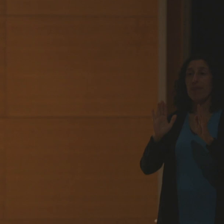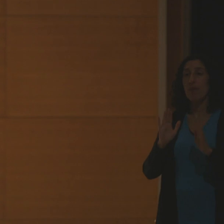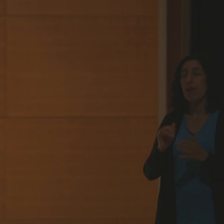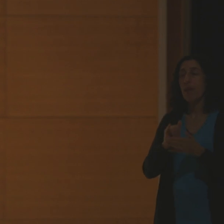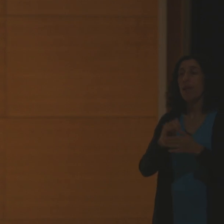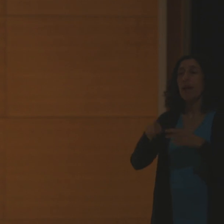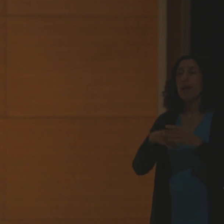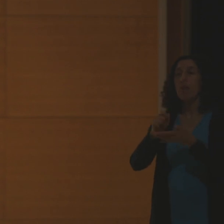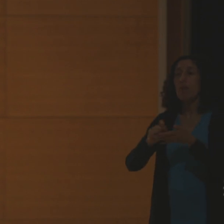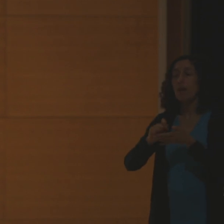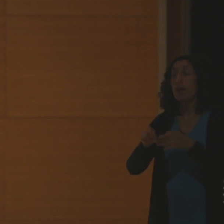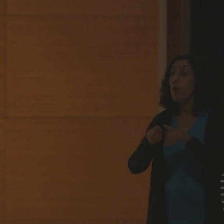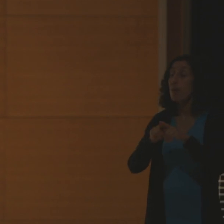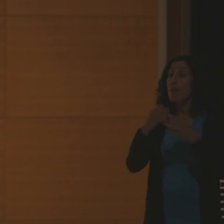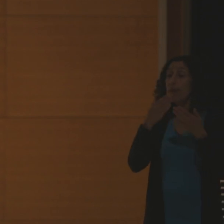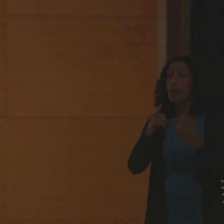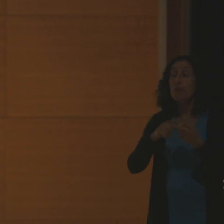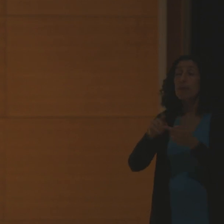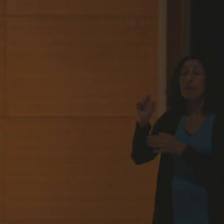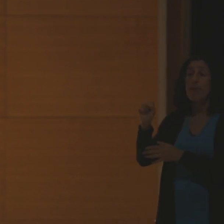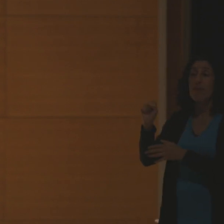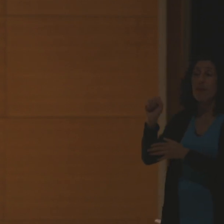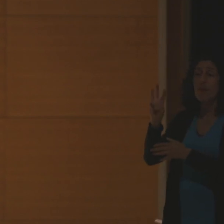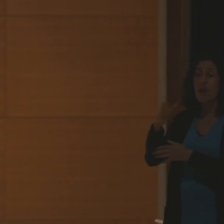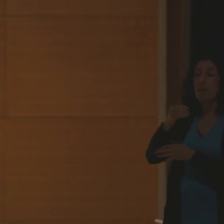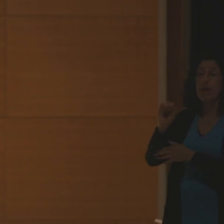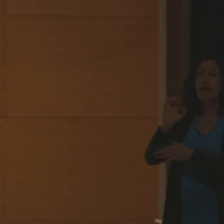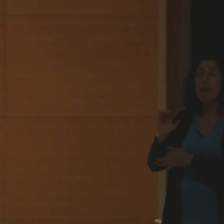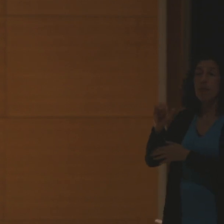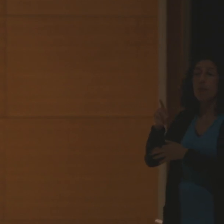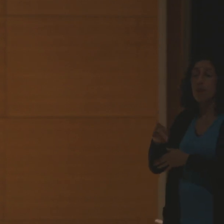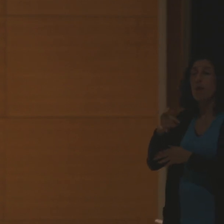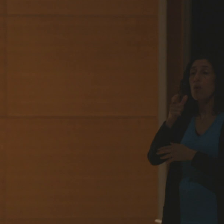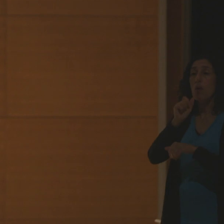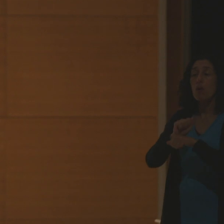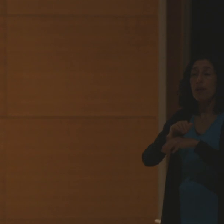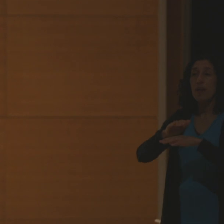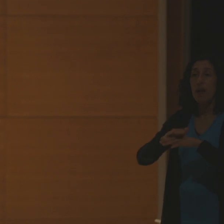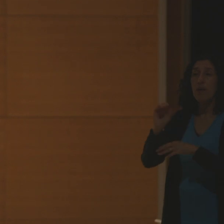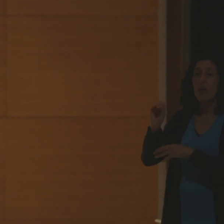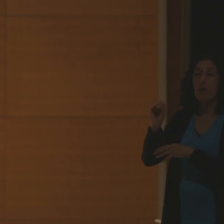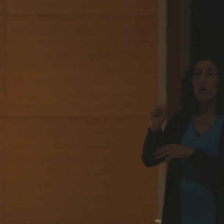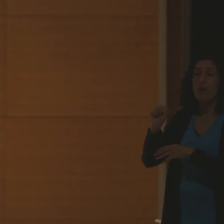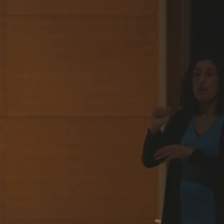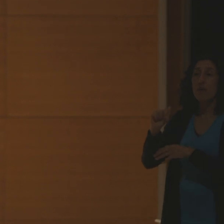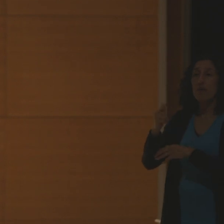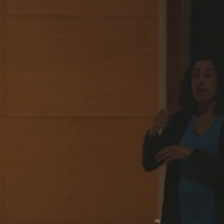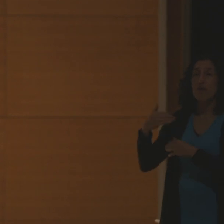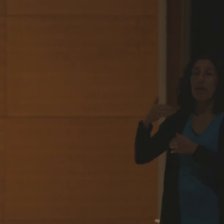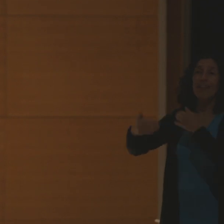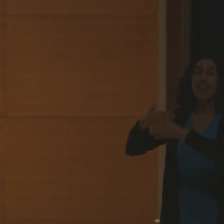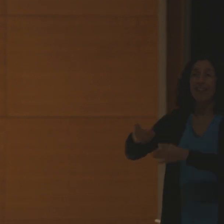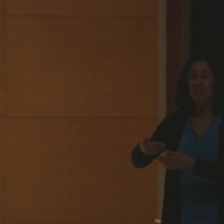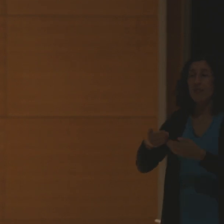orthography. And Stephanie Rapp and Cameron Pratt, who are doing incredible work on the Osage language. So I'm